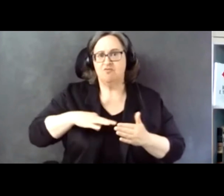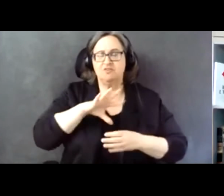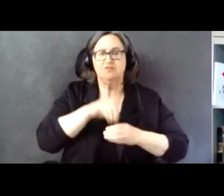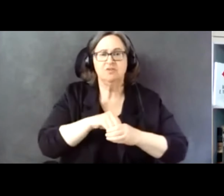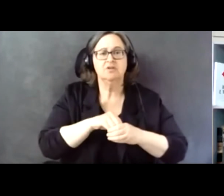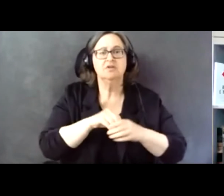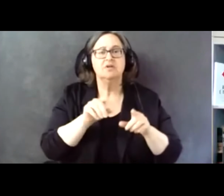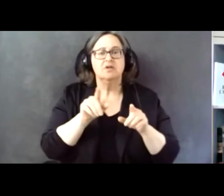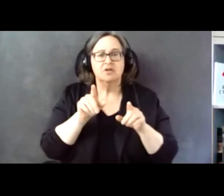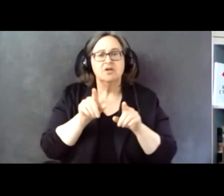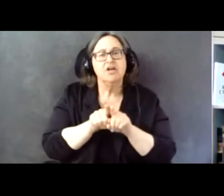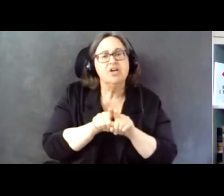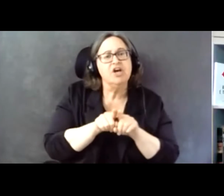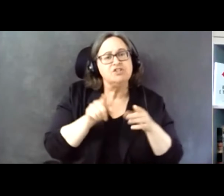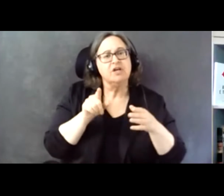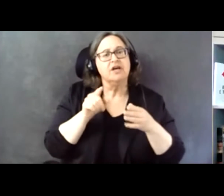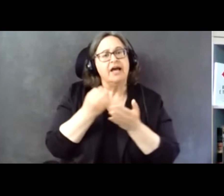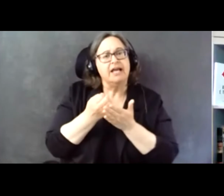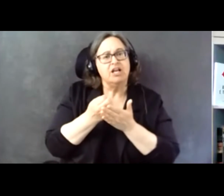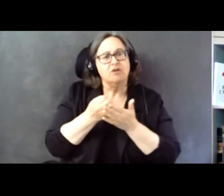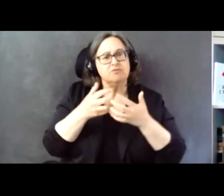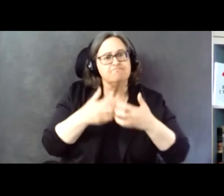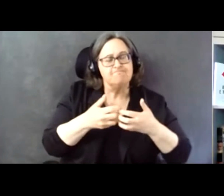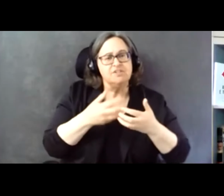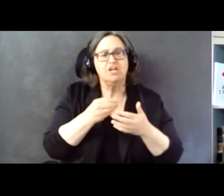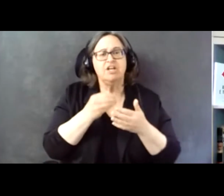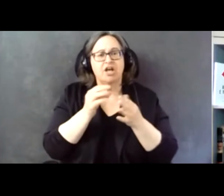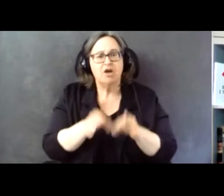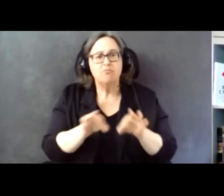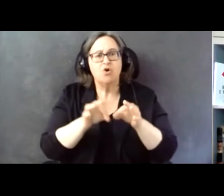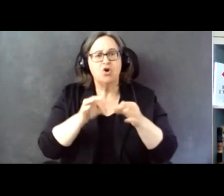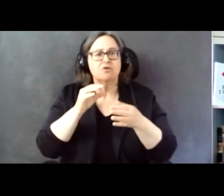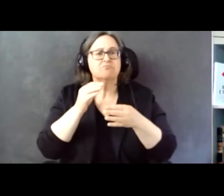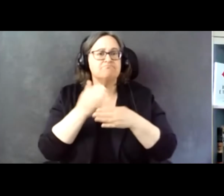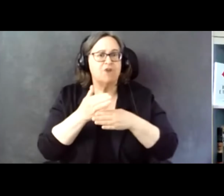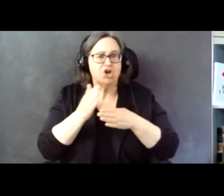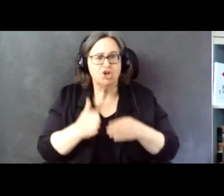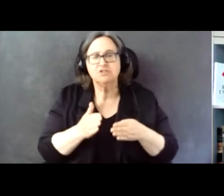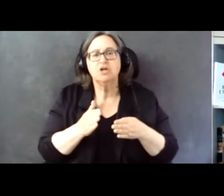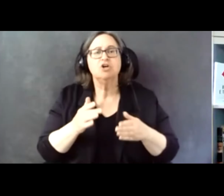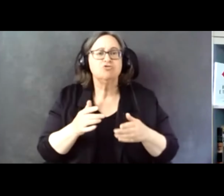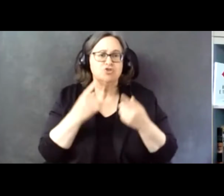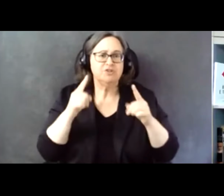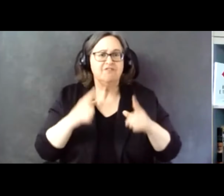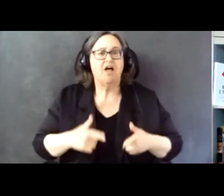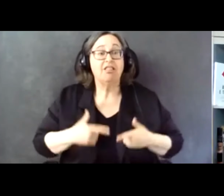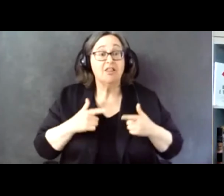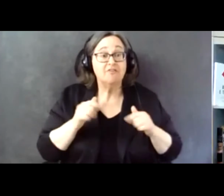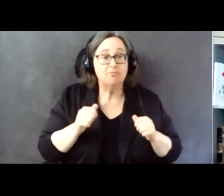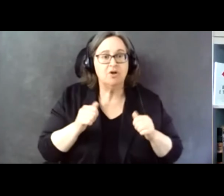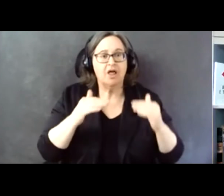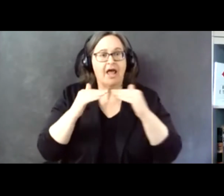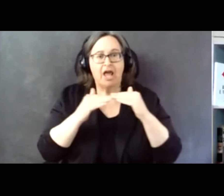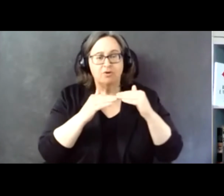lawyers economic engines and important partners in achieving a livable equitable city the